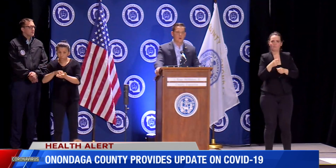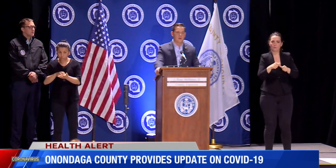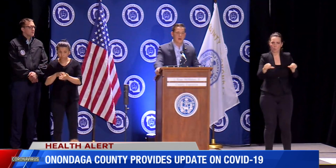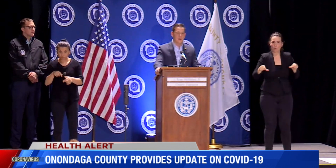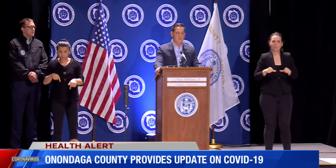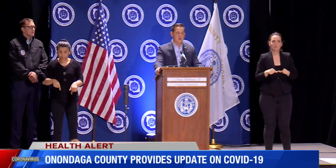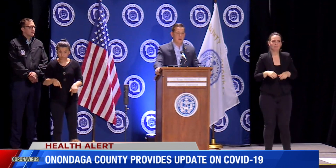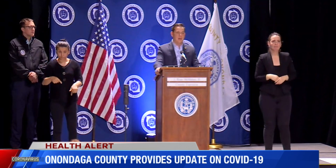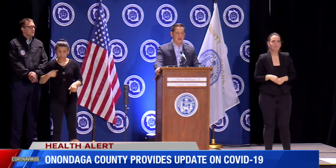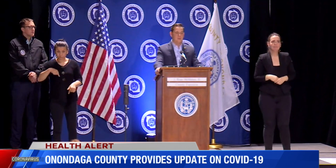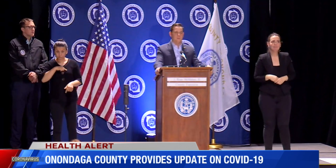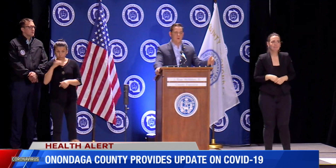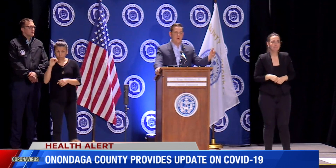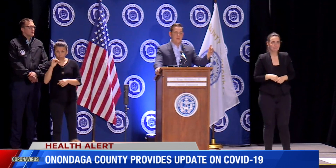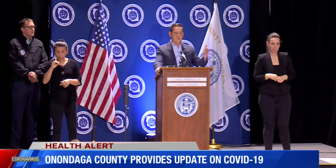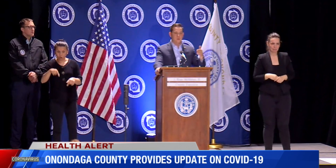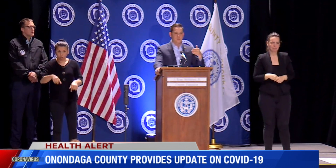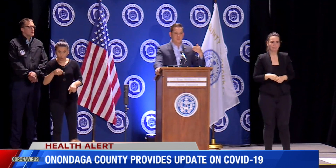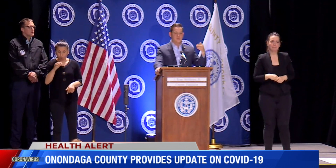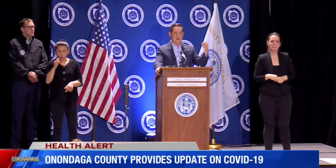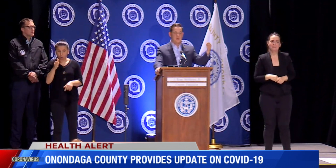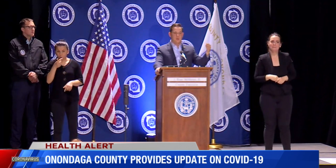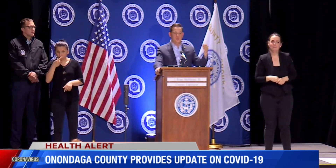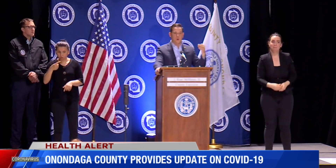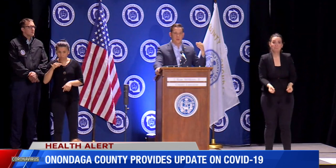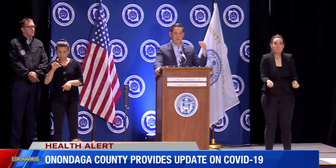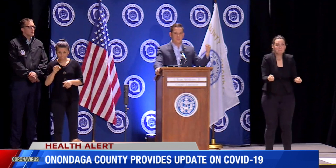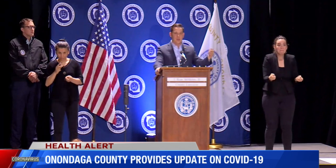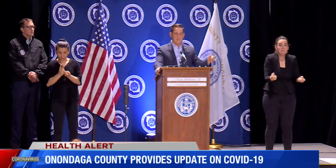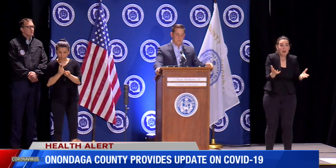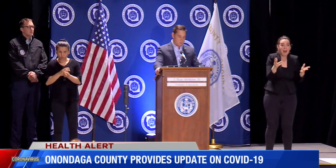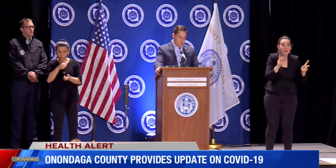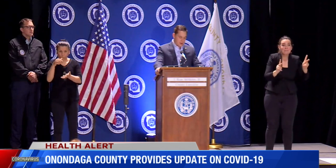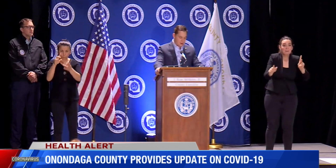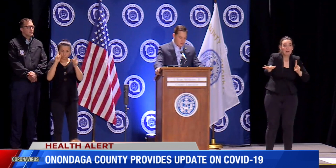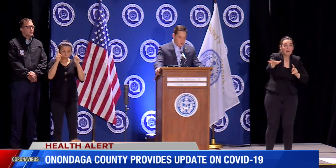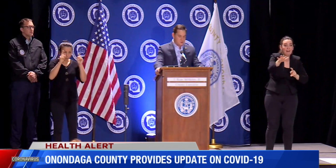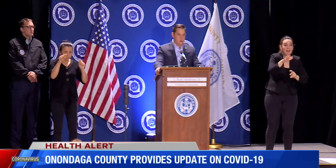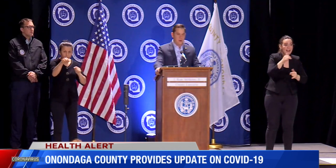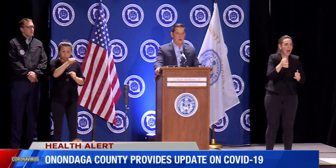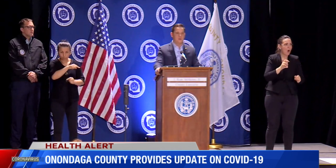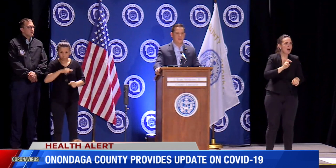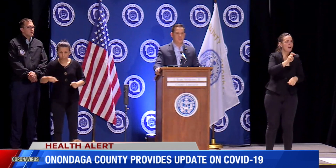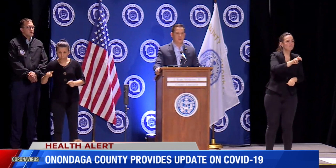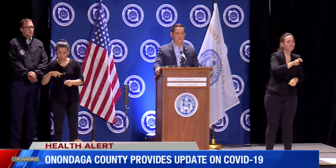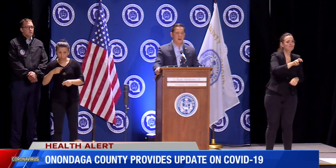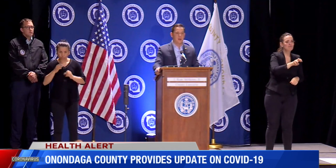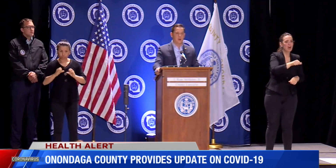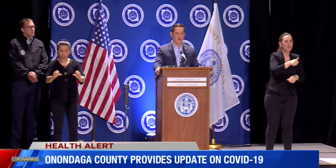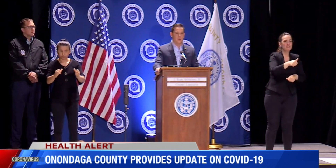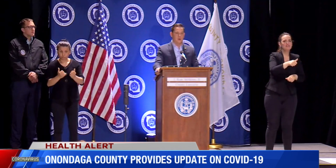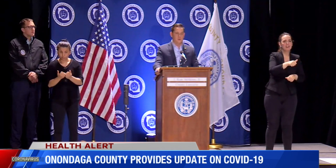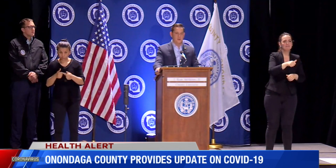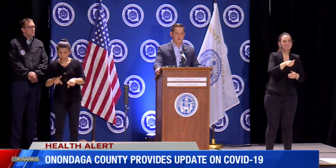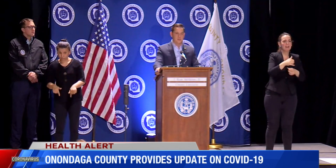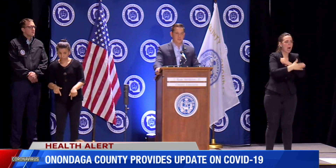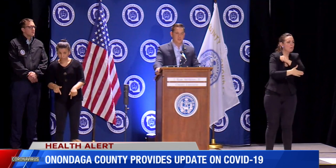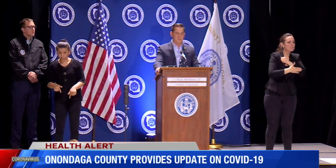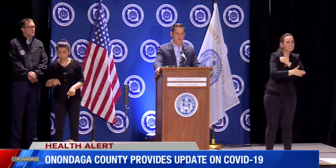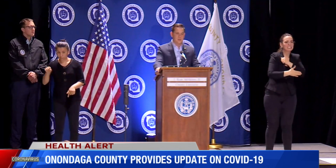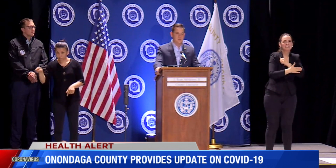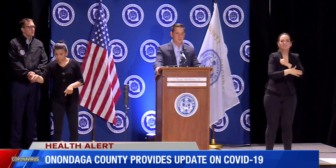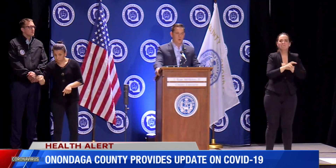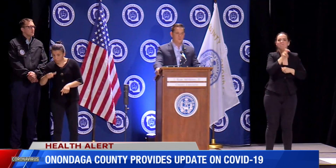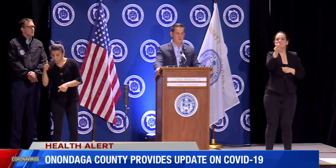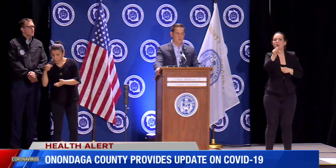county, one of them. A lot of people come into each other's counties, working, shopping, and whatnot. So I want to thank Chairman Becker for his